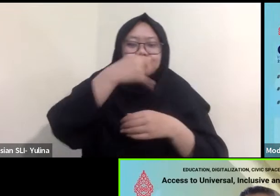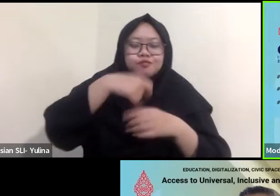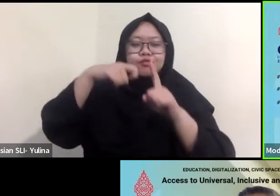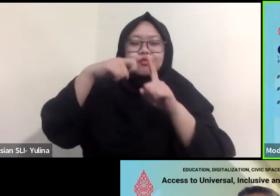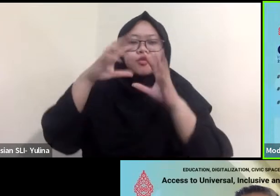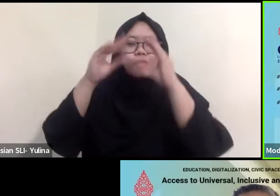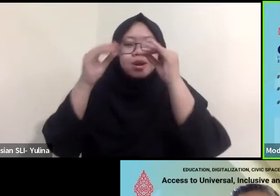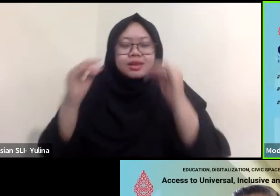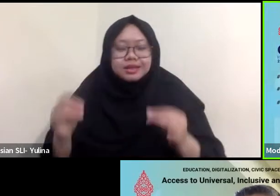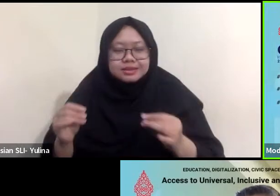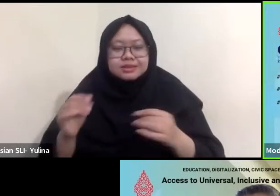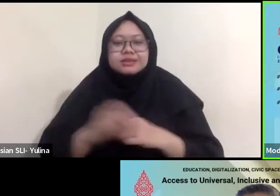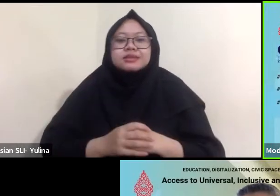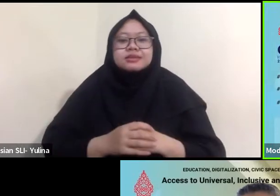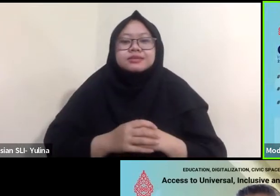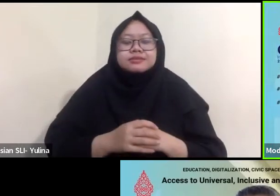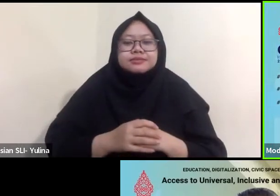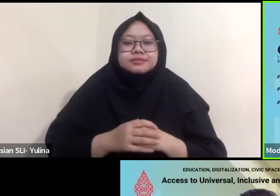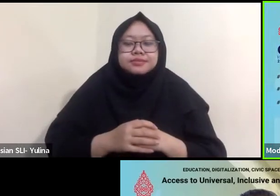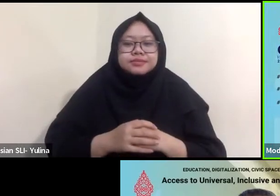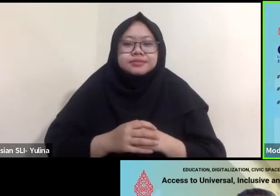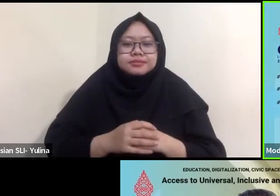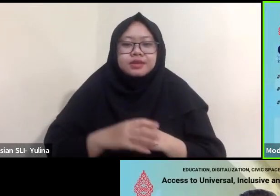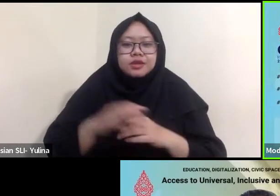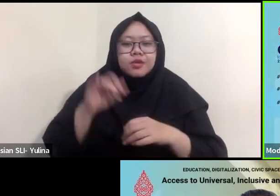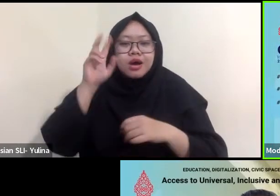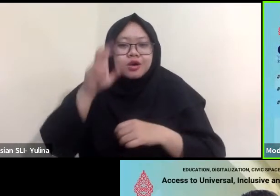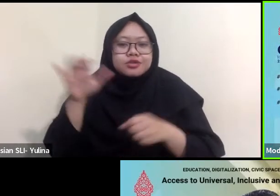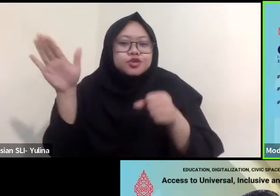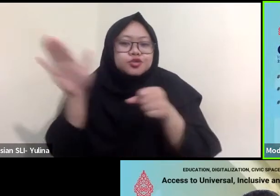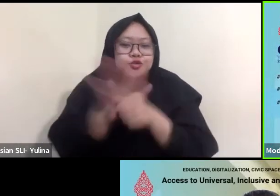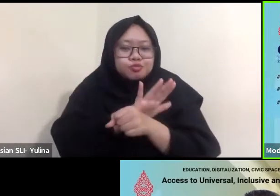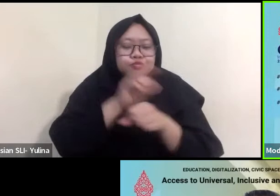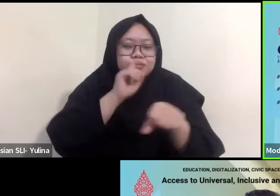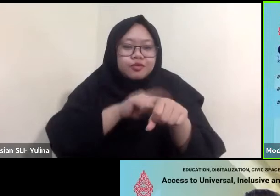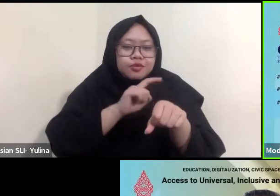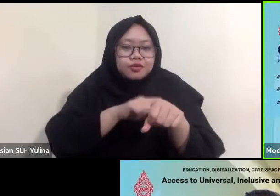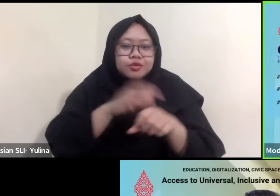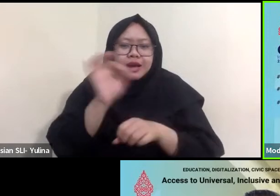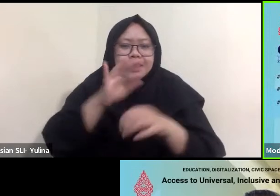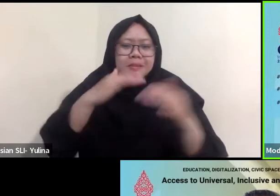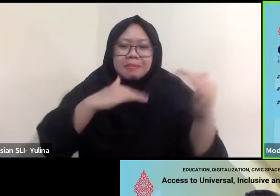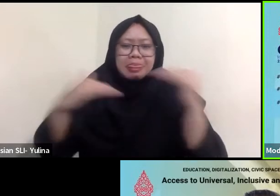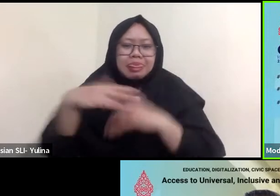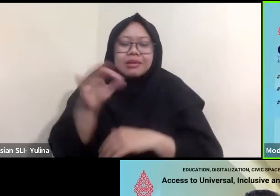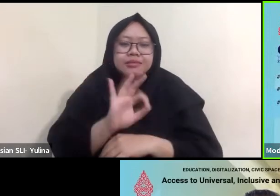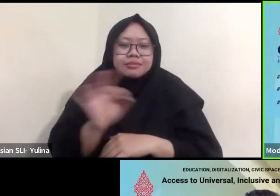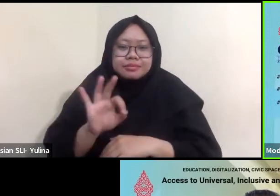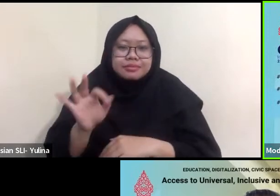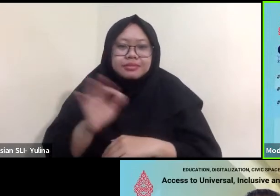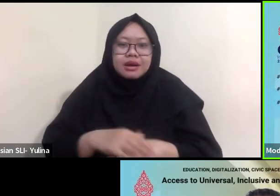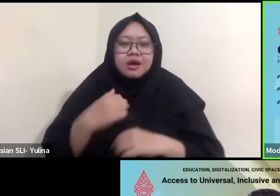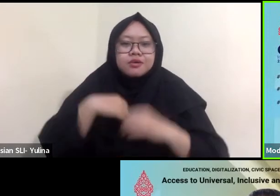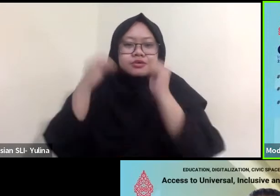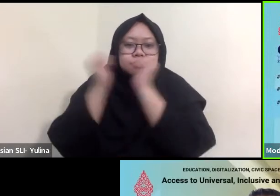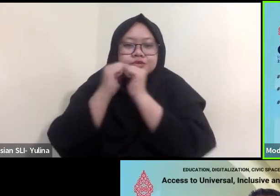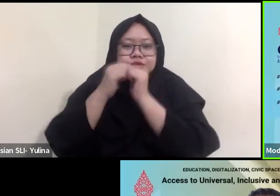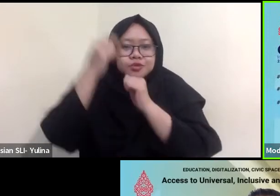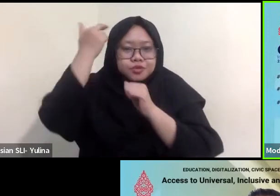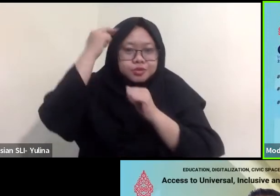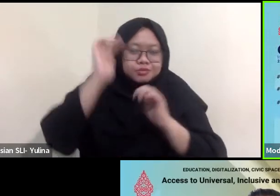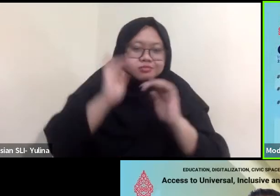Yep, thank you very much. Yes, I personally do agree with that. I think in terms of online exposure, especially for younger children,